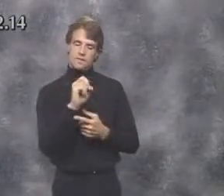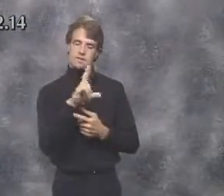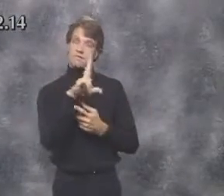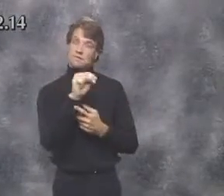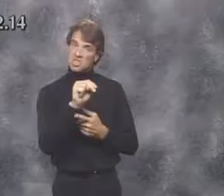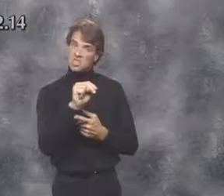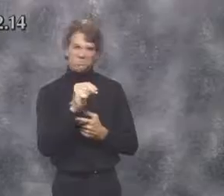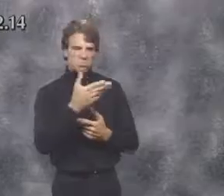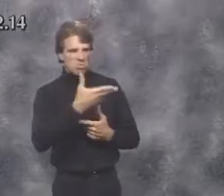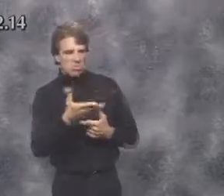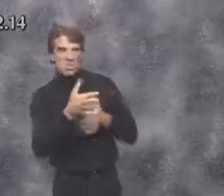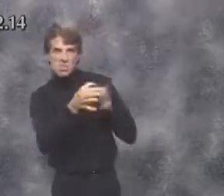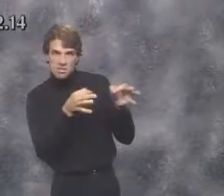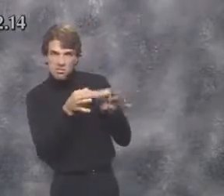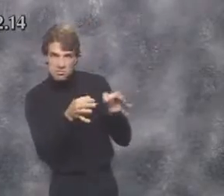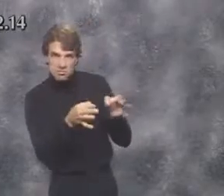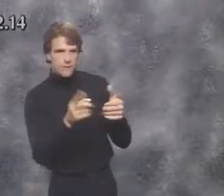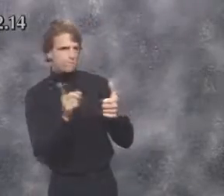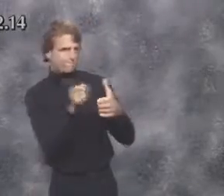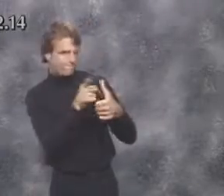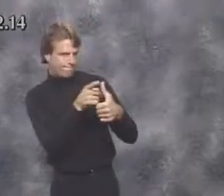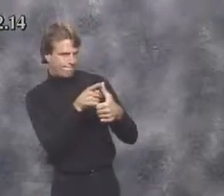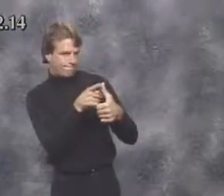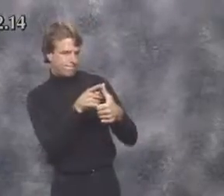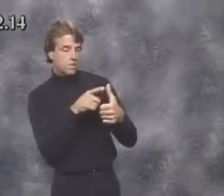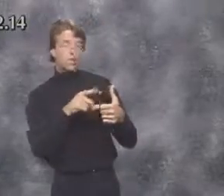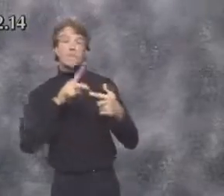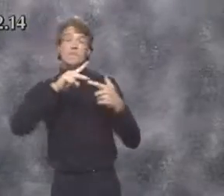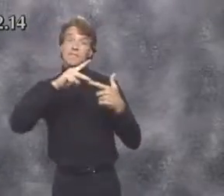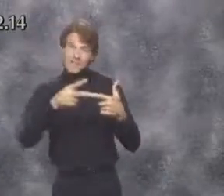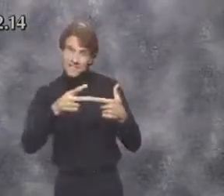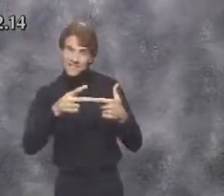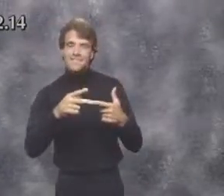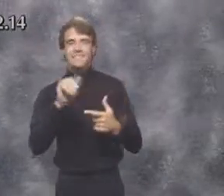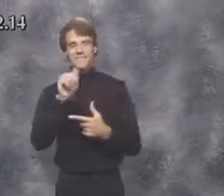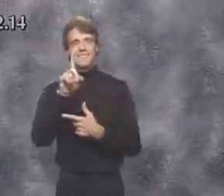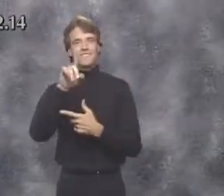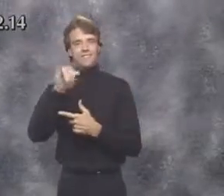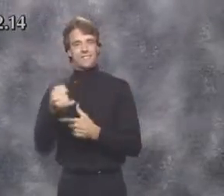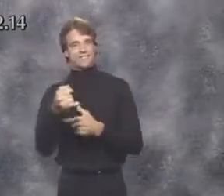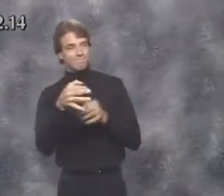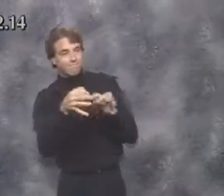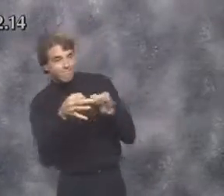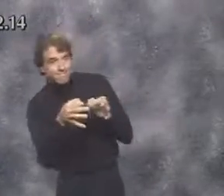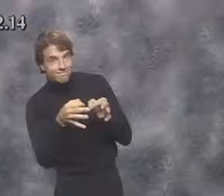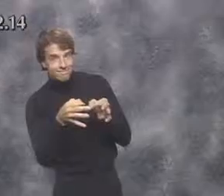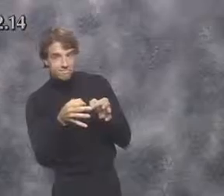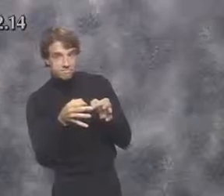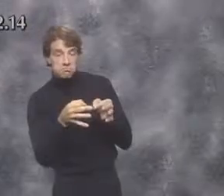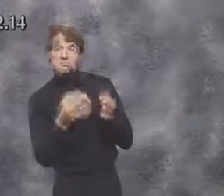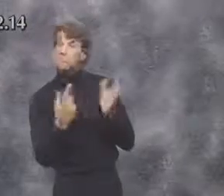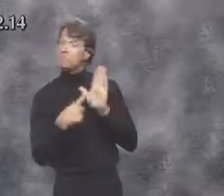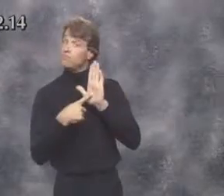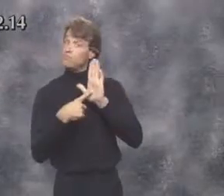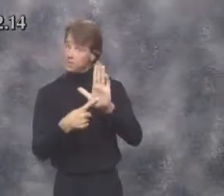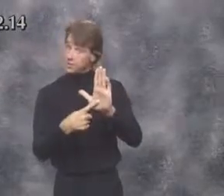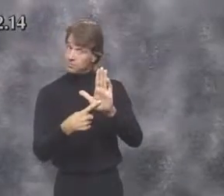ASL tends to put the noun or things first, and then the adjective follows.